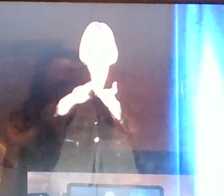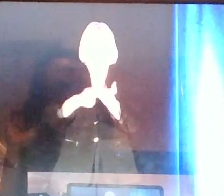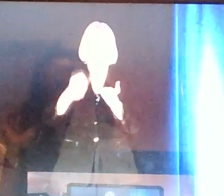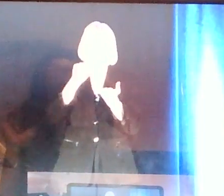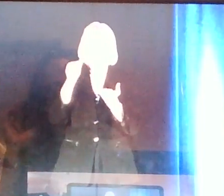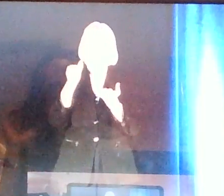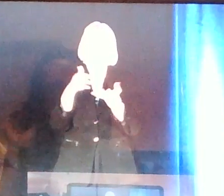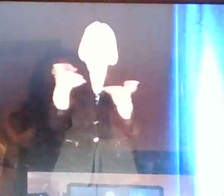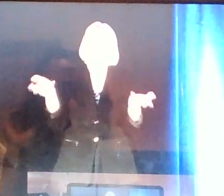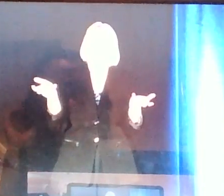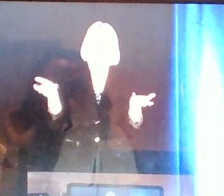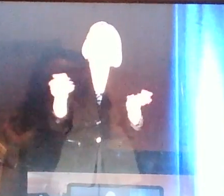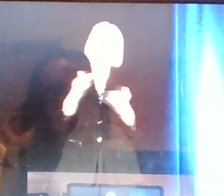language interpreting,